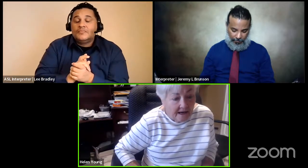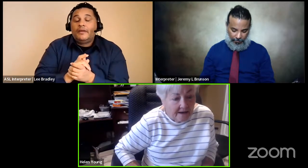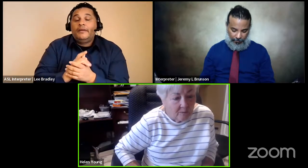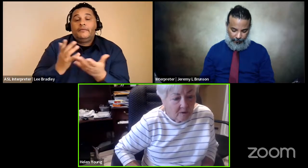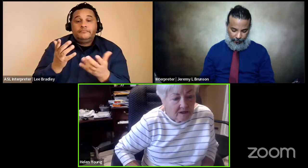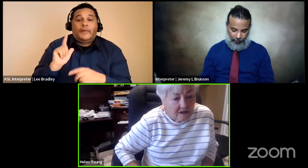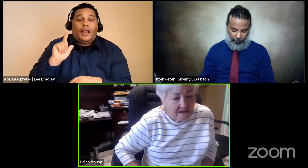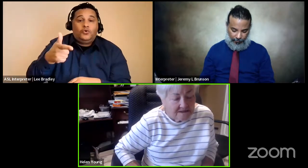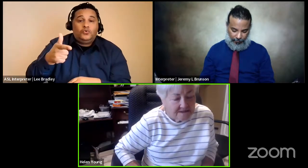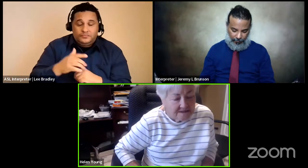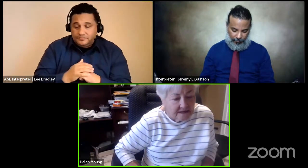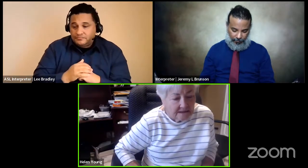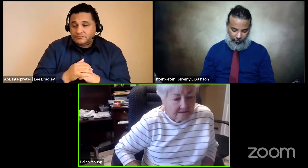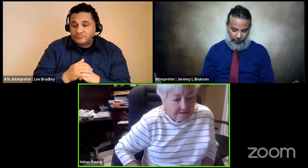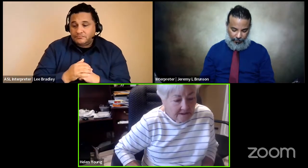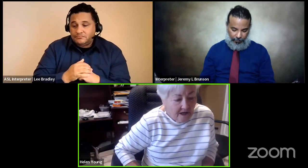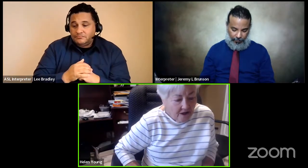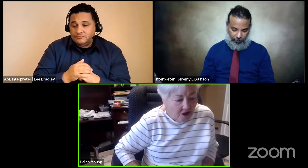subsequently, I was